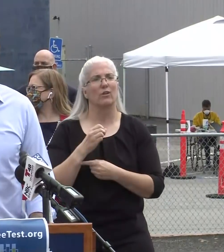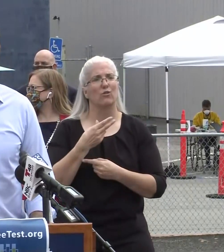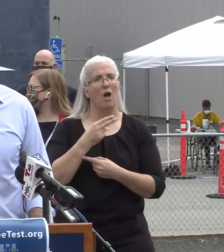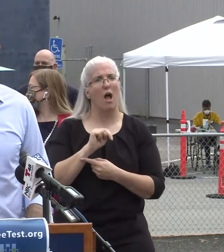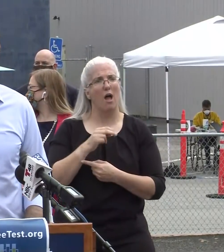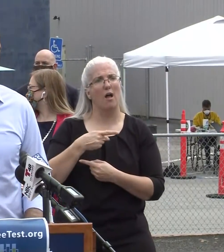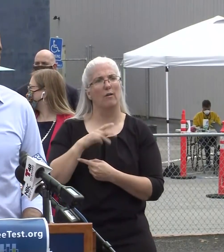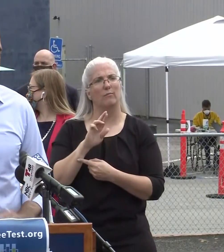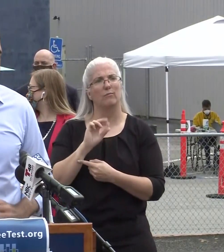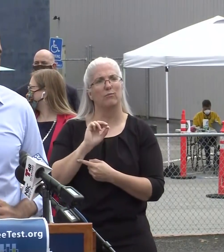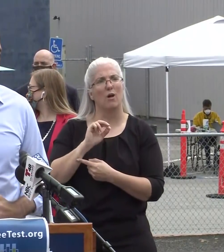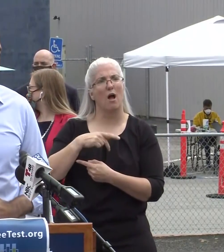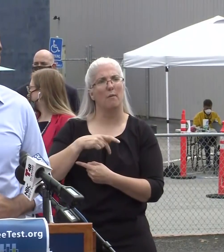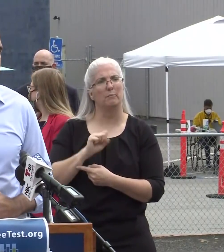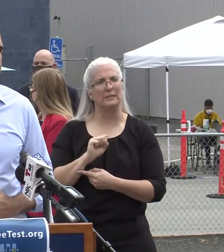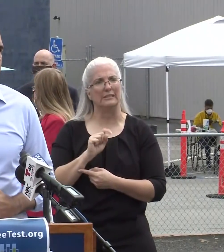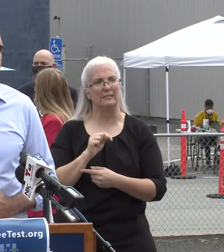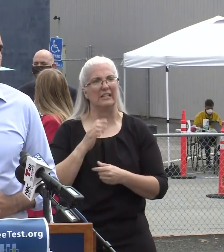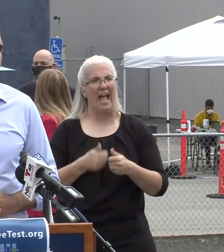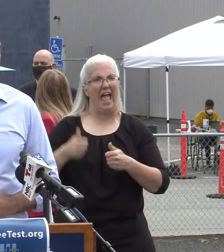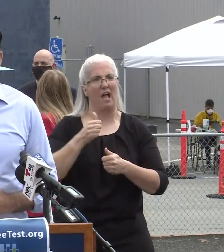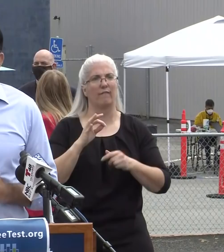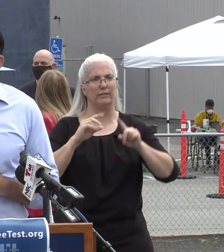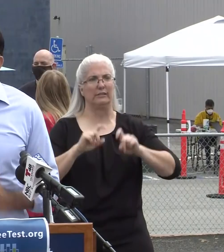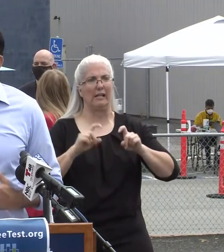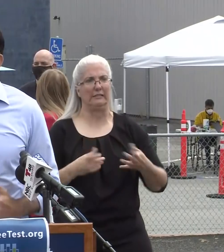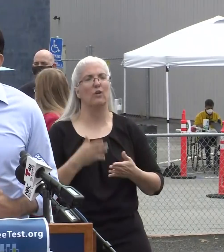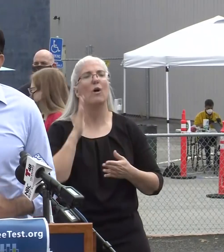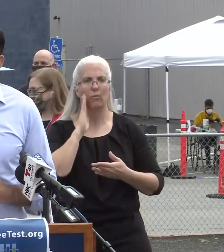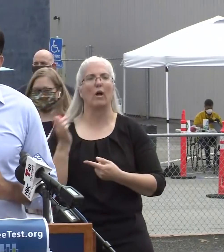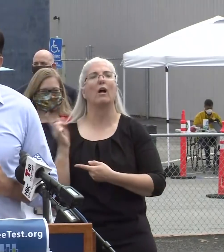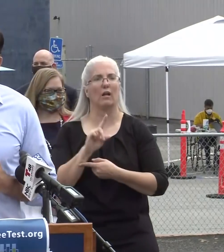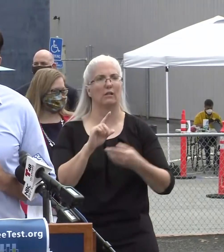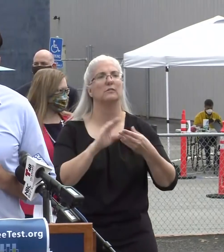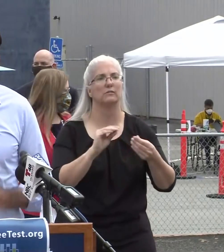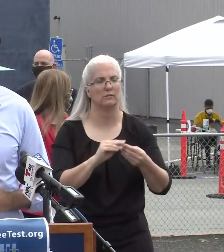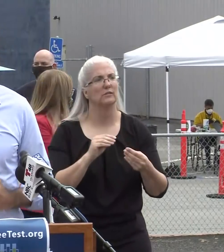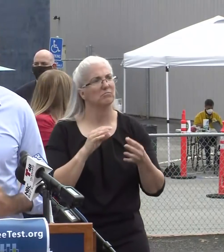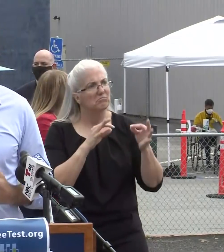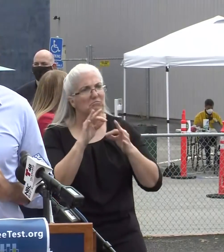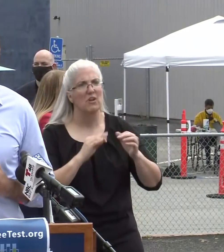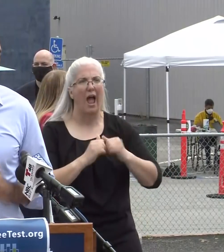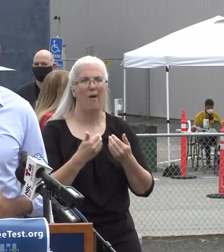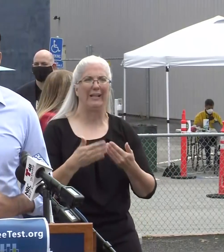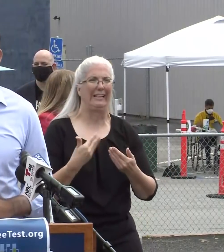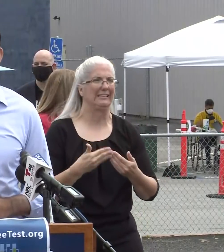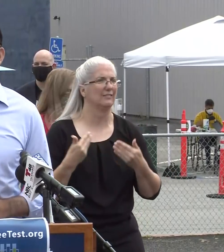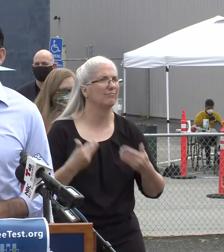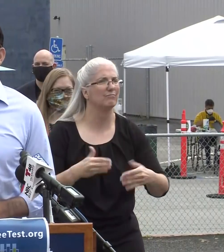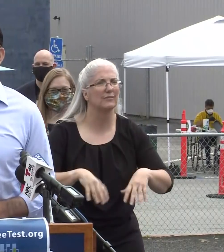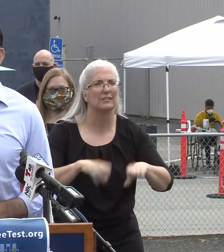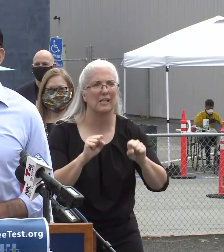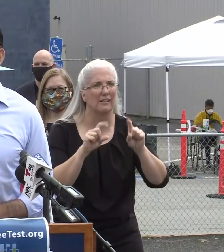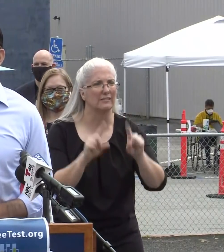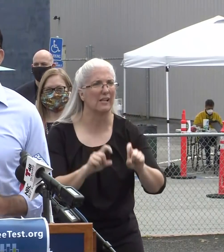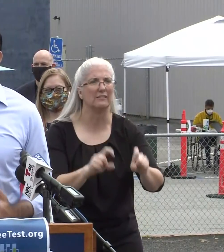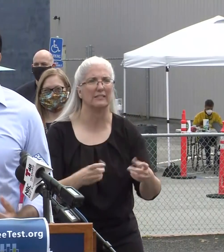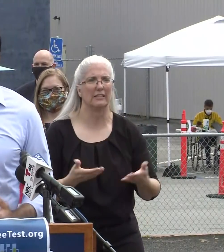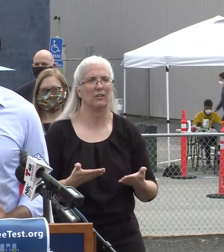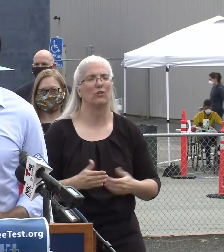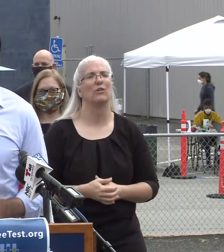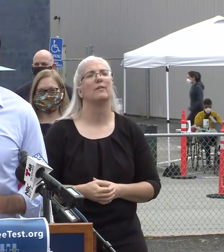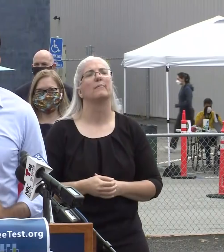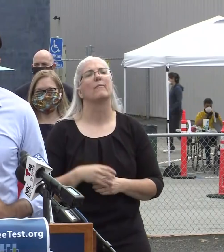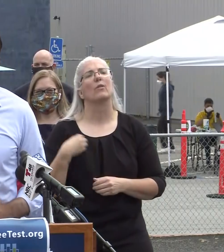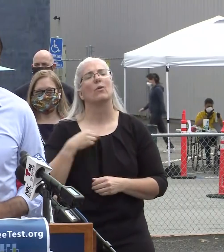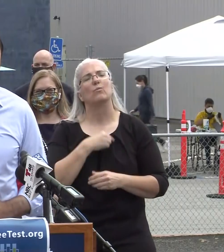here to make it easy for folks. All they ask is that everyone sign up online. The website